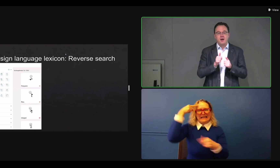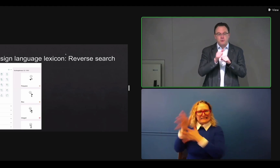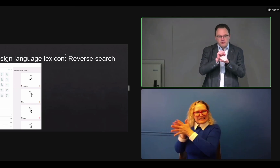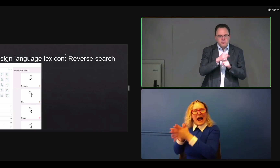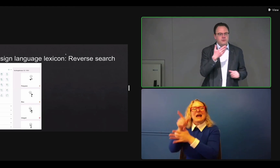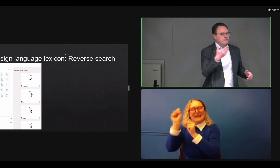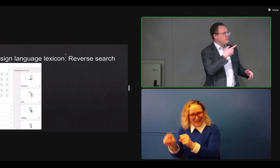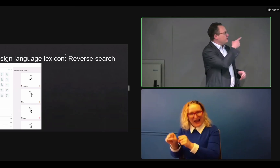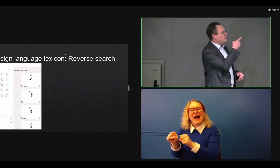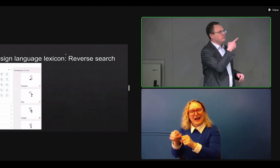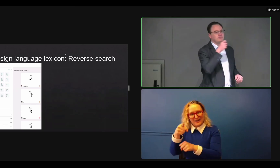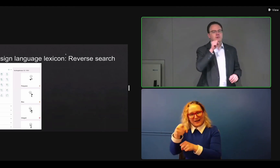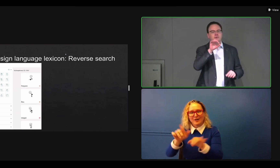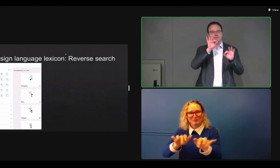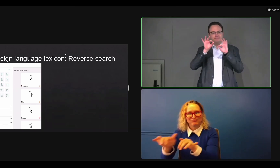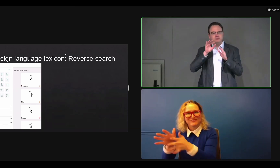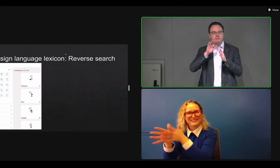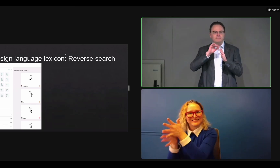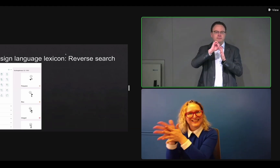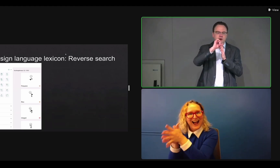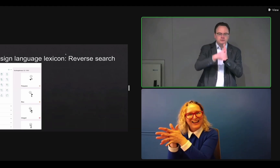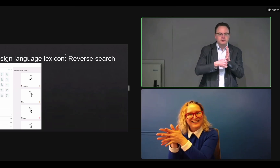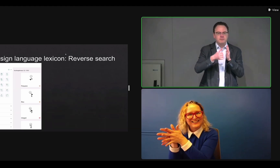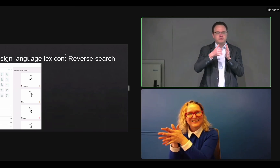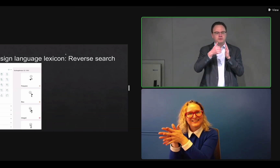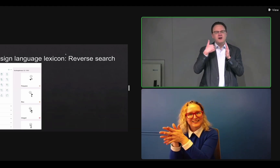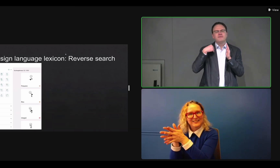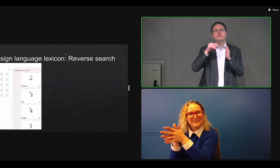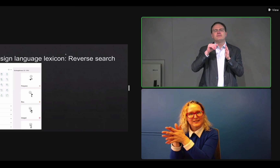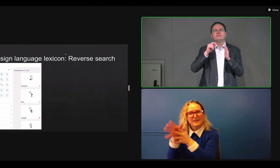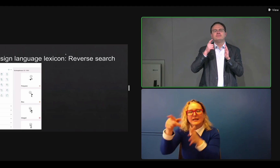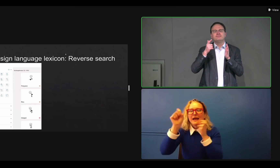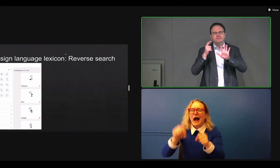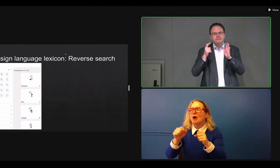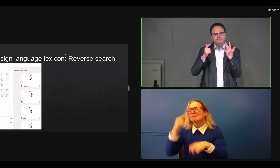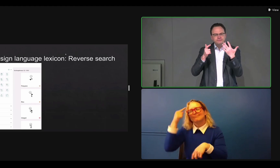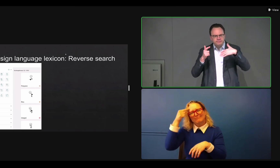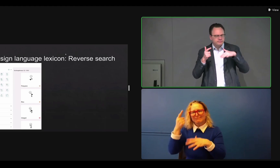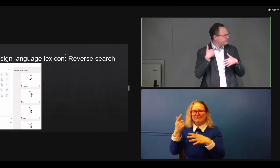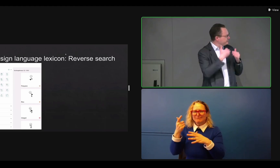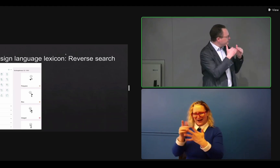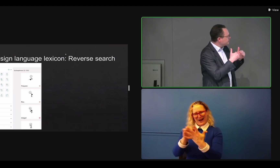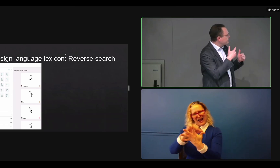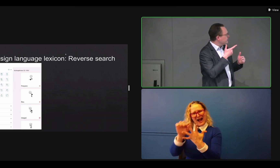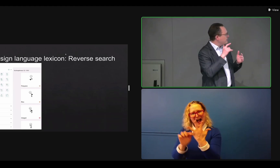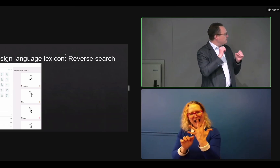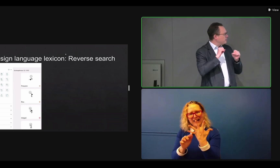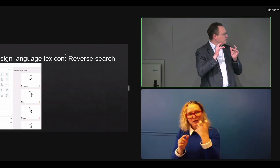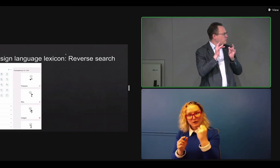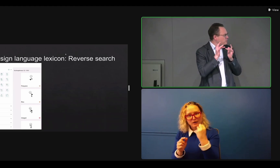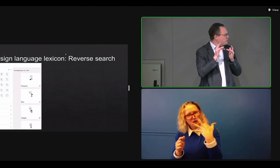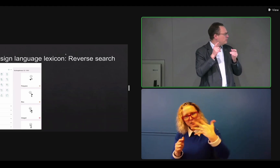by choosing the hand shape first to search for a specific German word. So you can start with the hand shape. You can